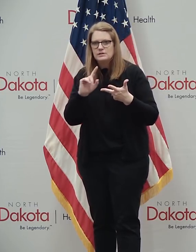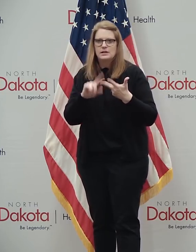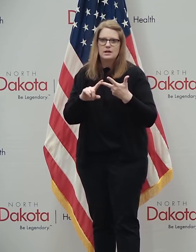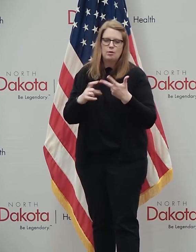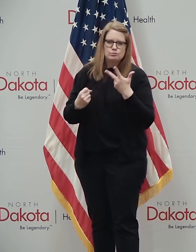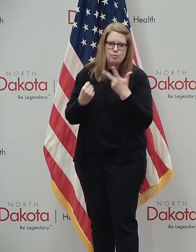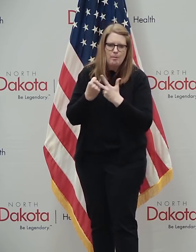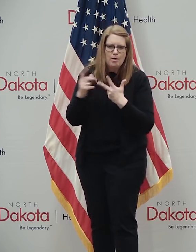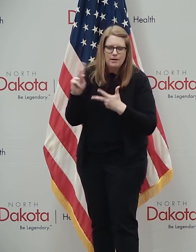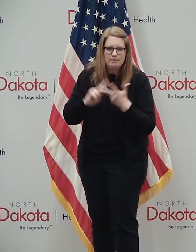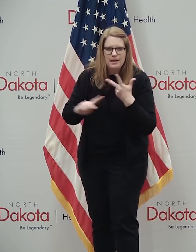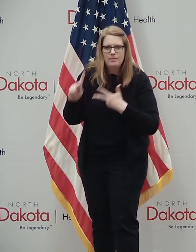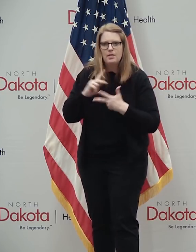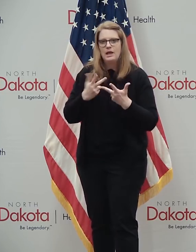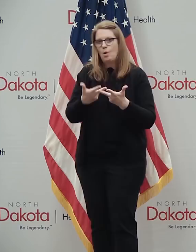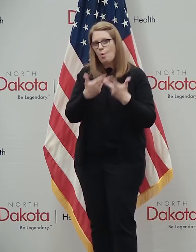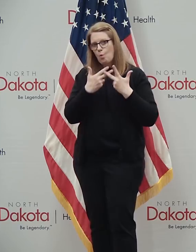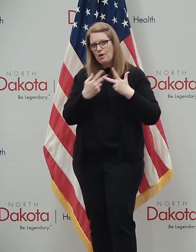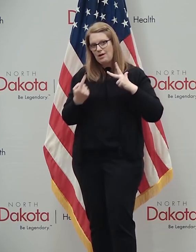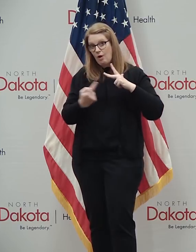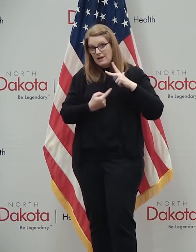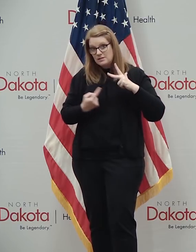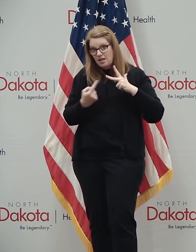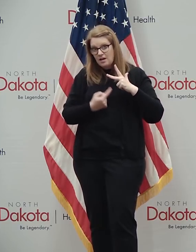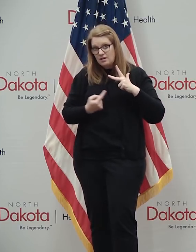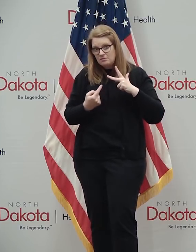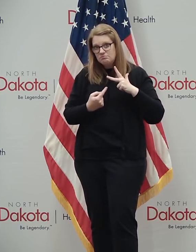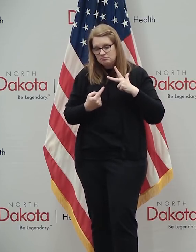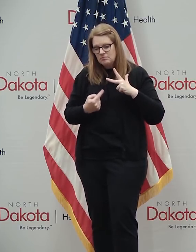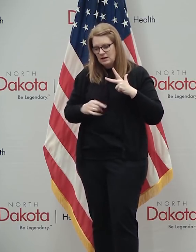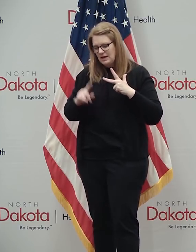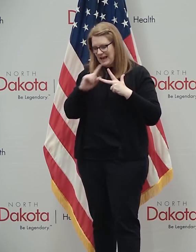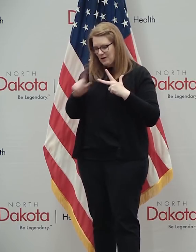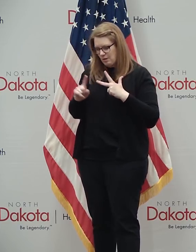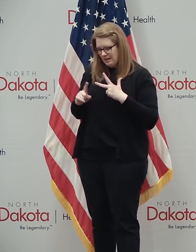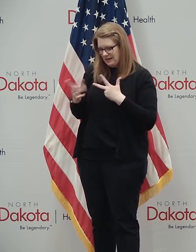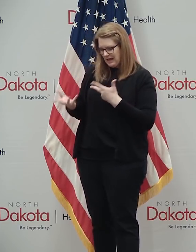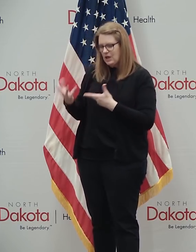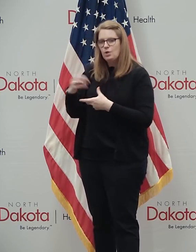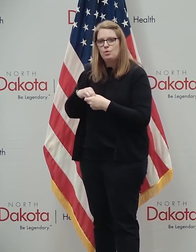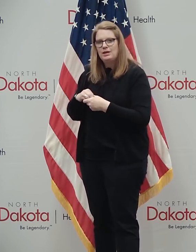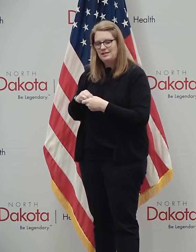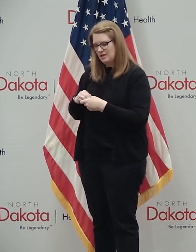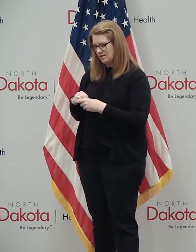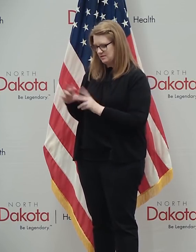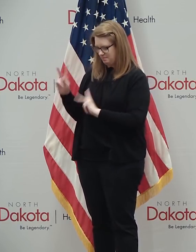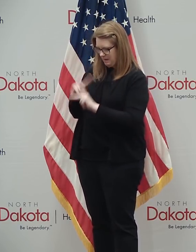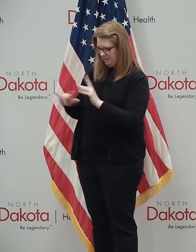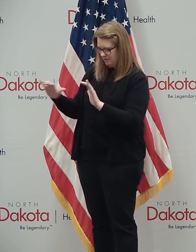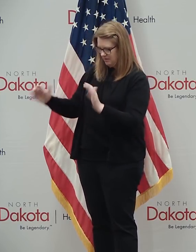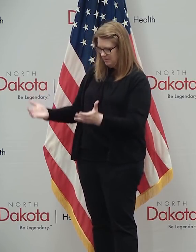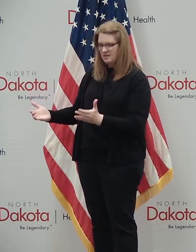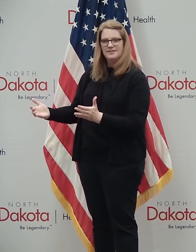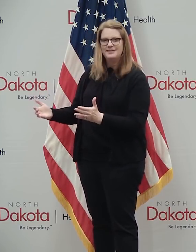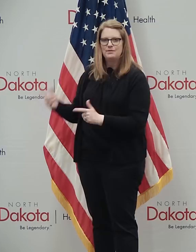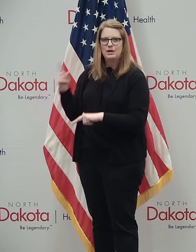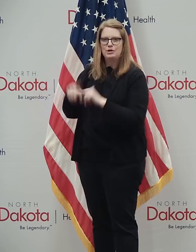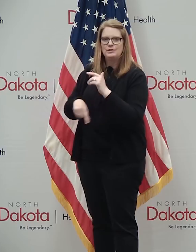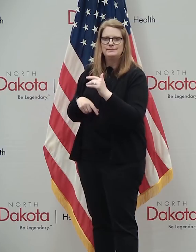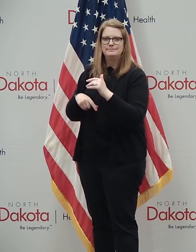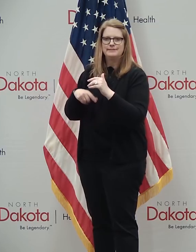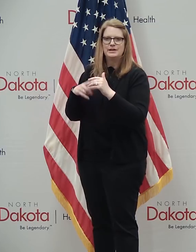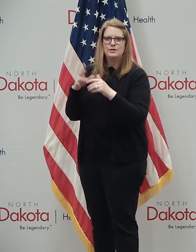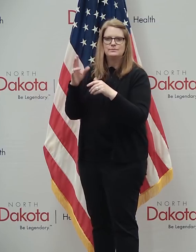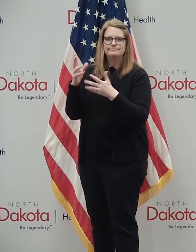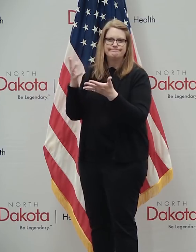supporting people while they're quarantined or isolated, and again, in reaching those populations that we may not have been reaching when we were doing the drive-through testing. So